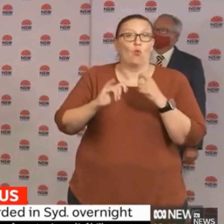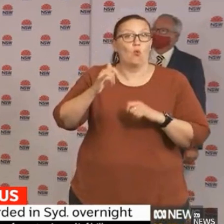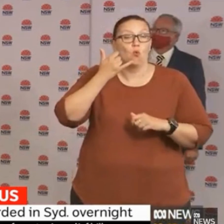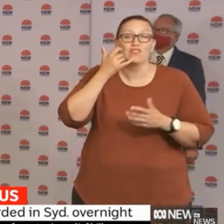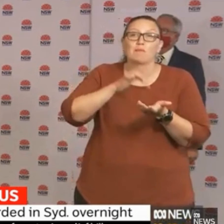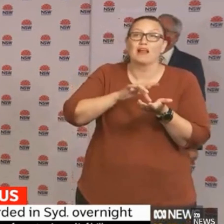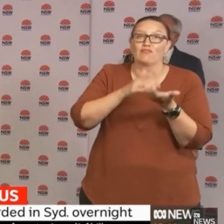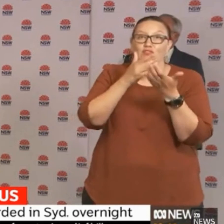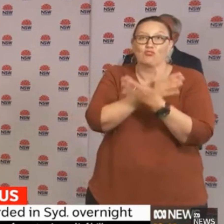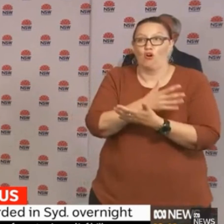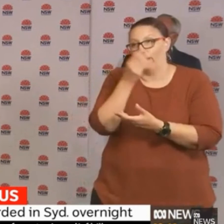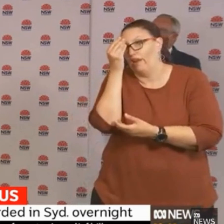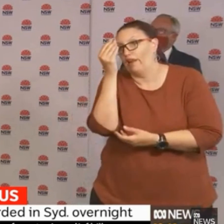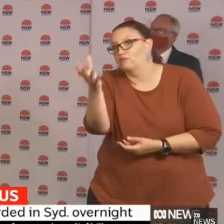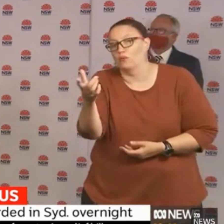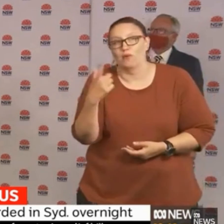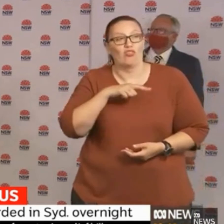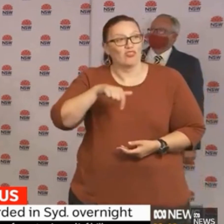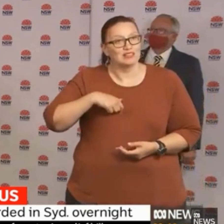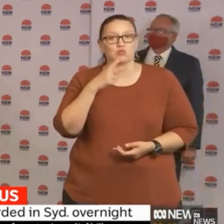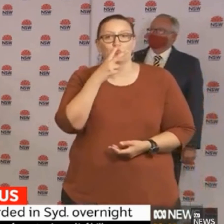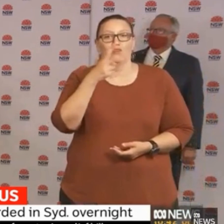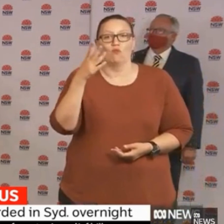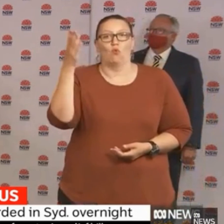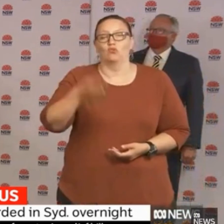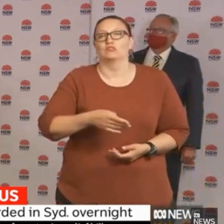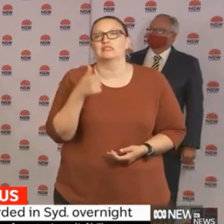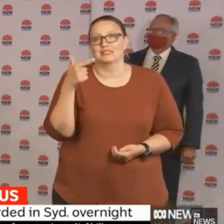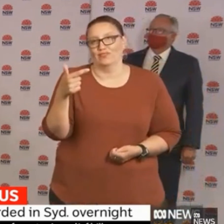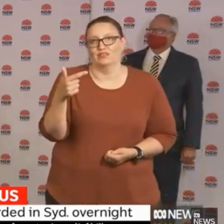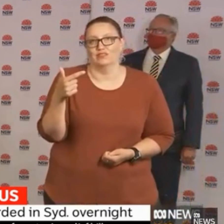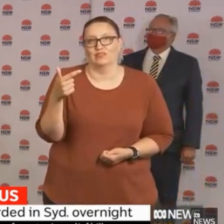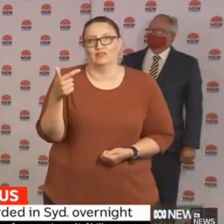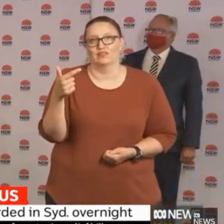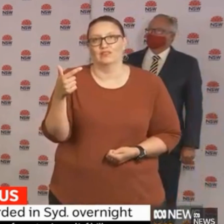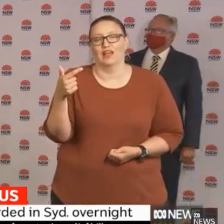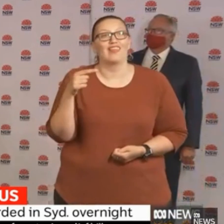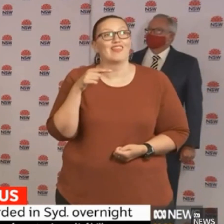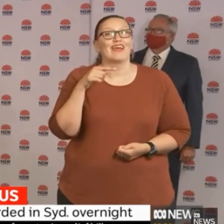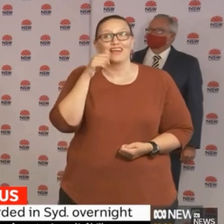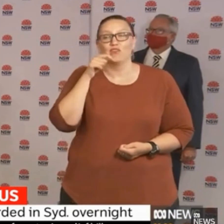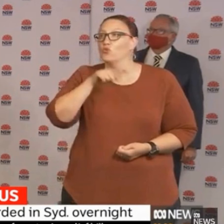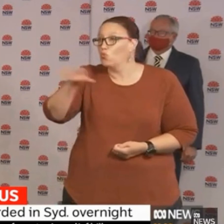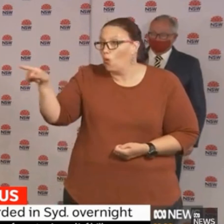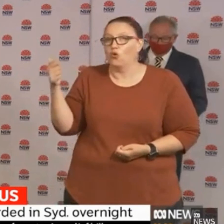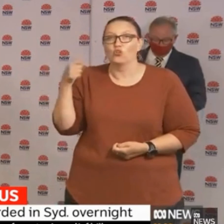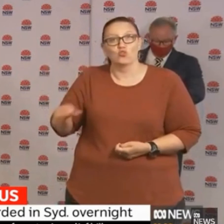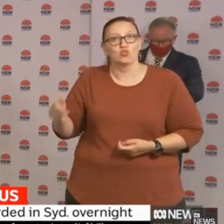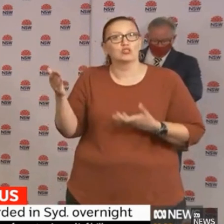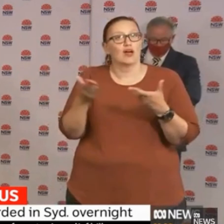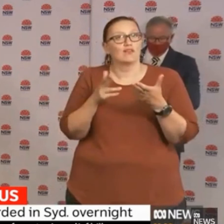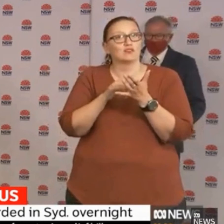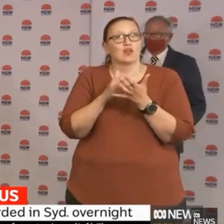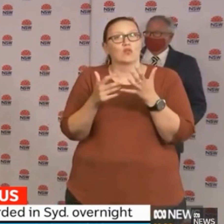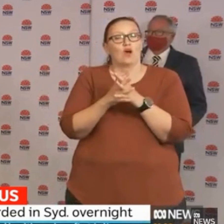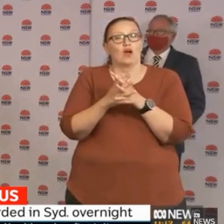calls in the middle of the night because this is a 24/7 operation to get us to where we are. And their job will be made 1,000,000 times easier